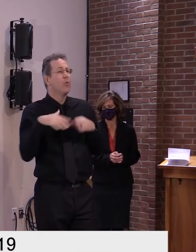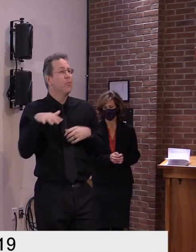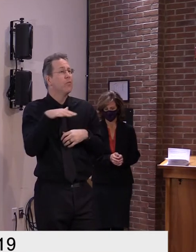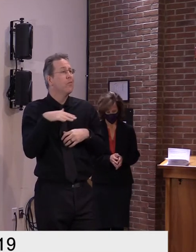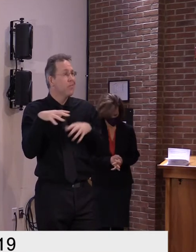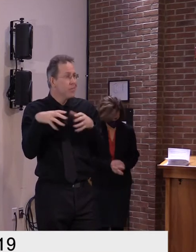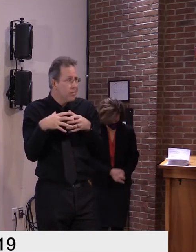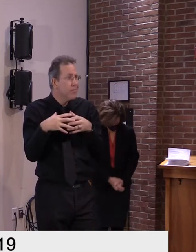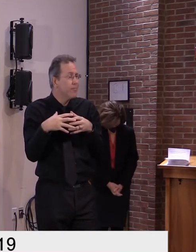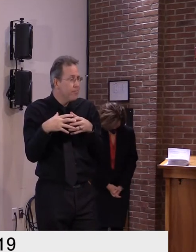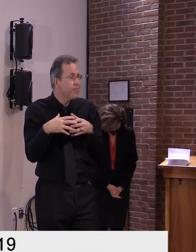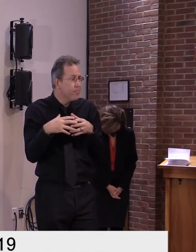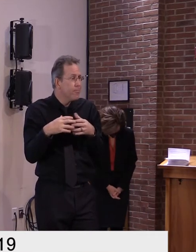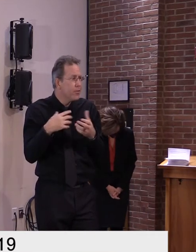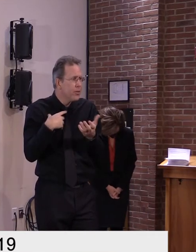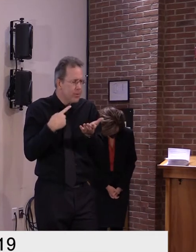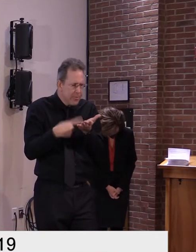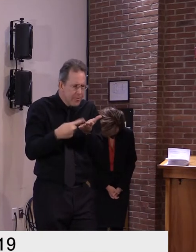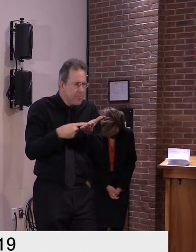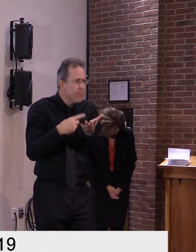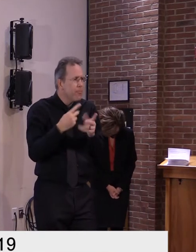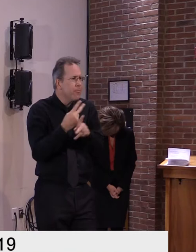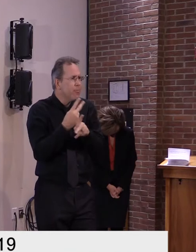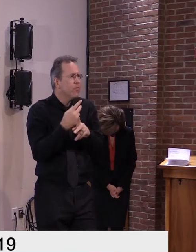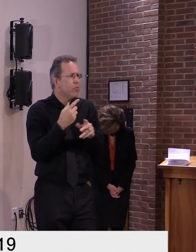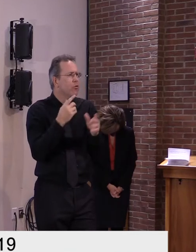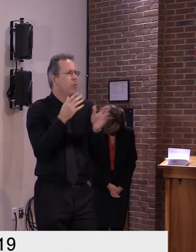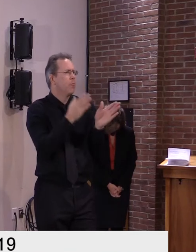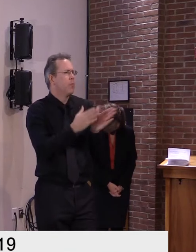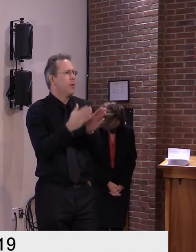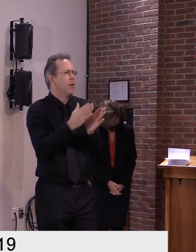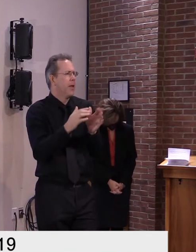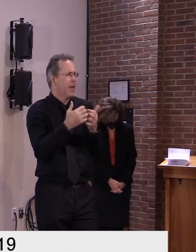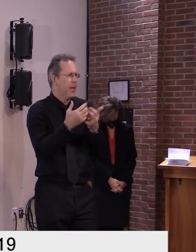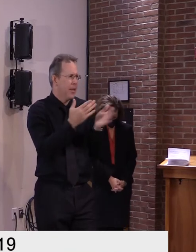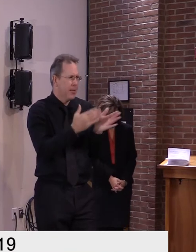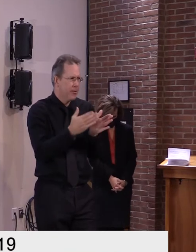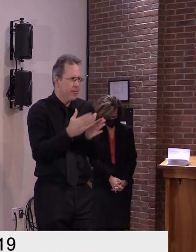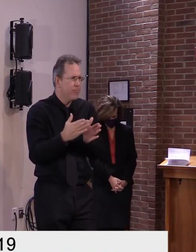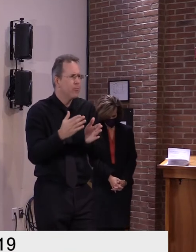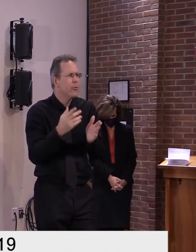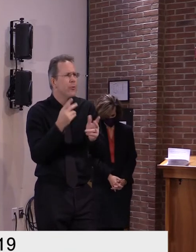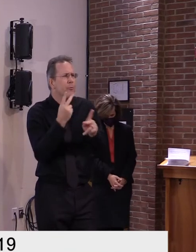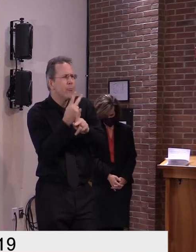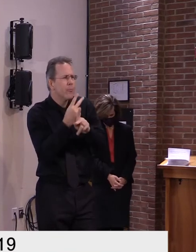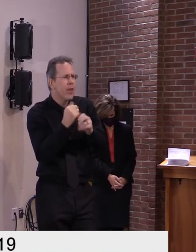started to make plans about how to perhaps use our medical volunteer corps.